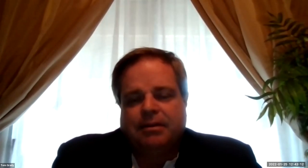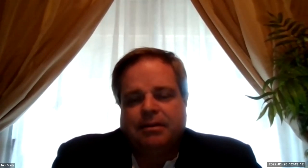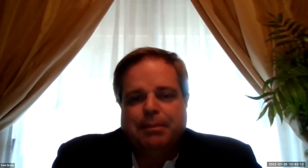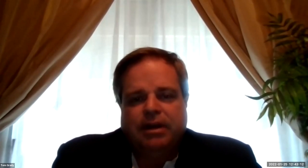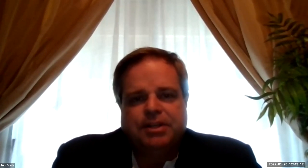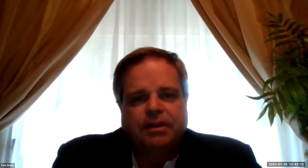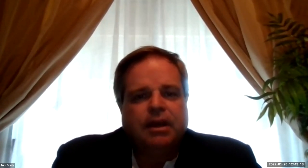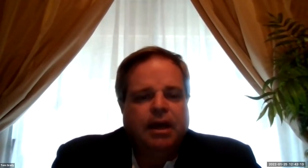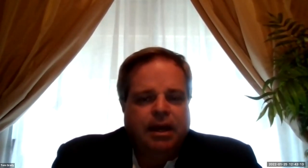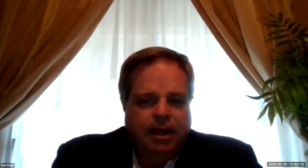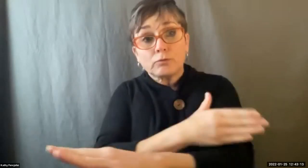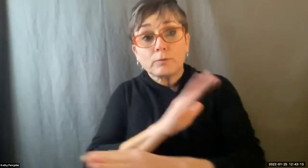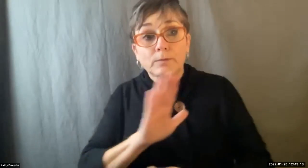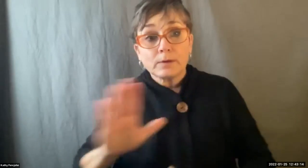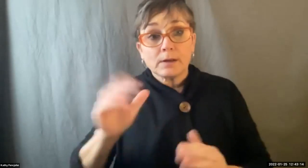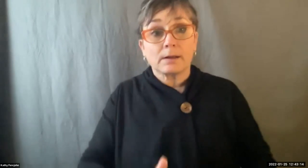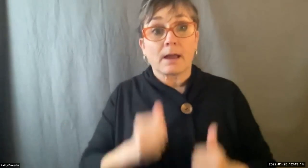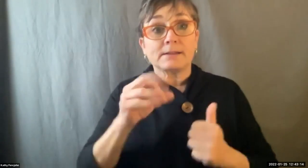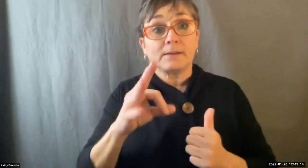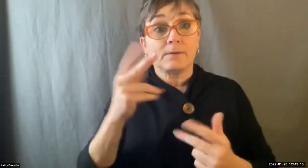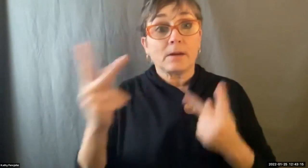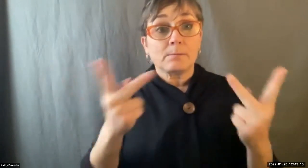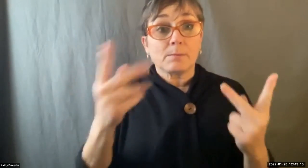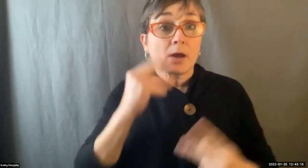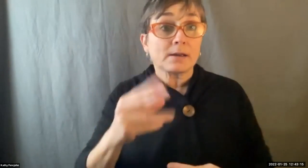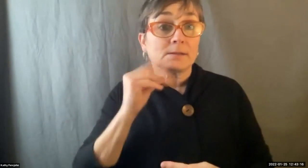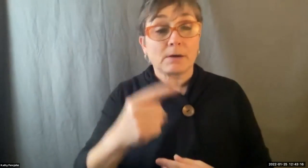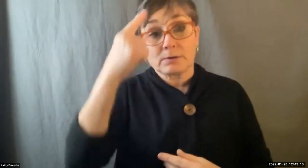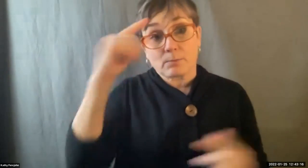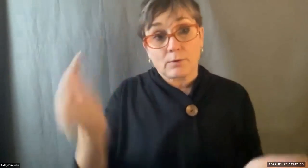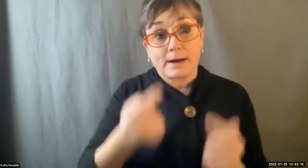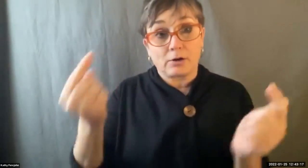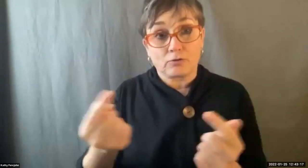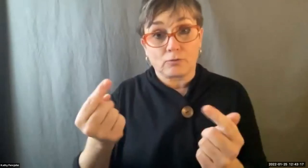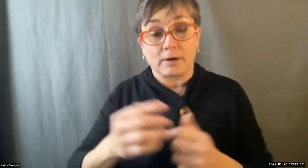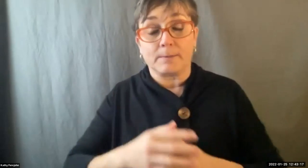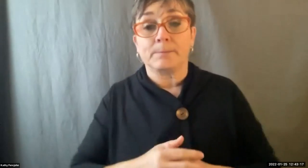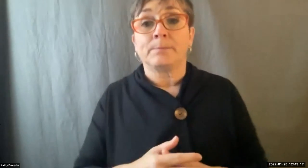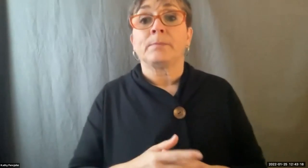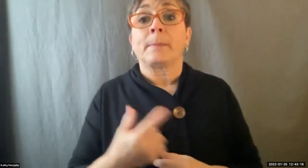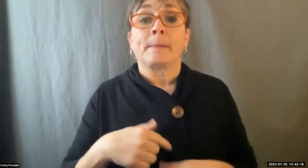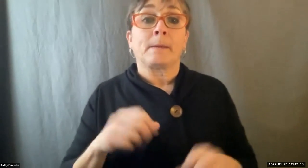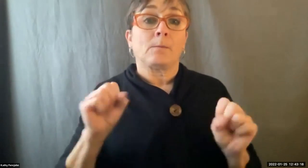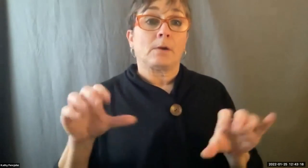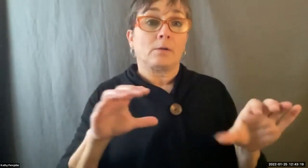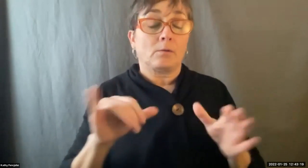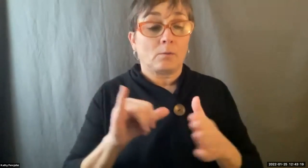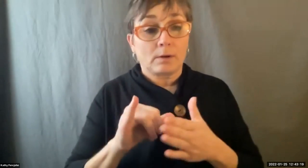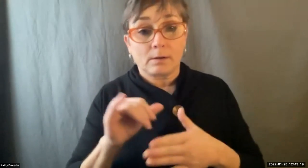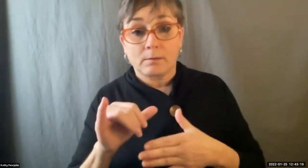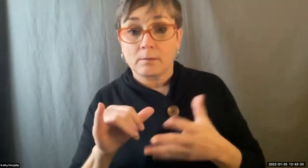for anyone impacted by brain injury. And broadly speaking, we do this by support,